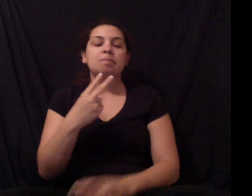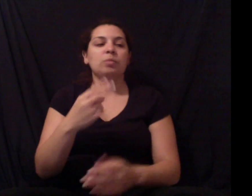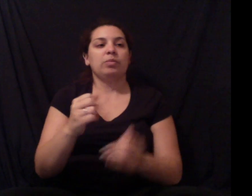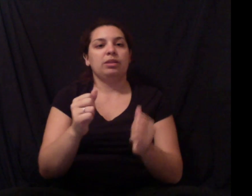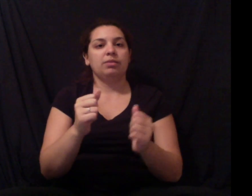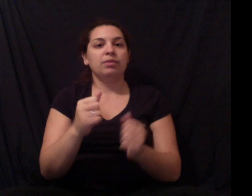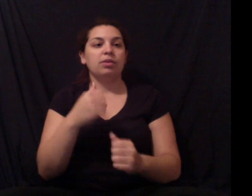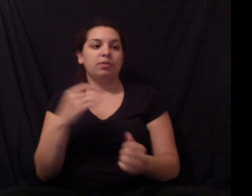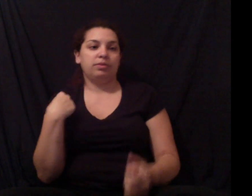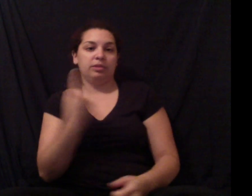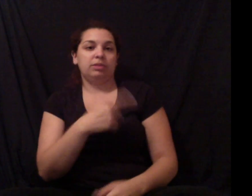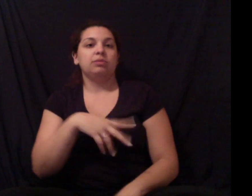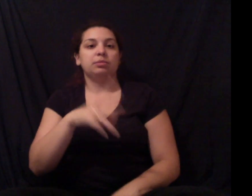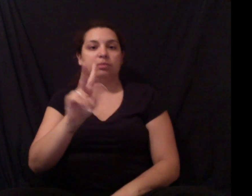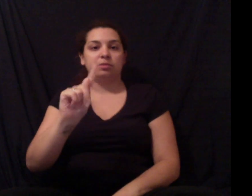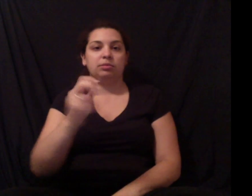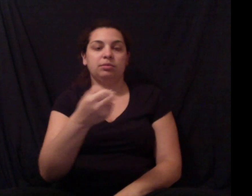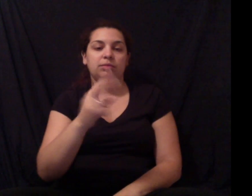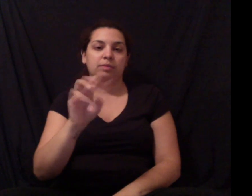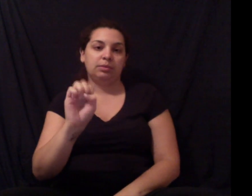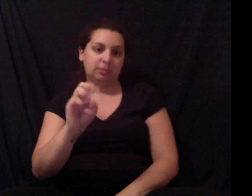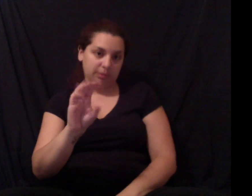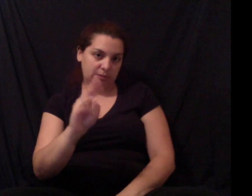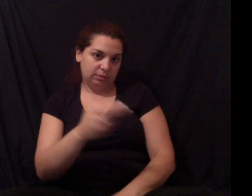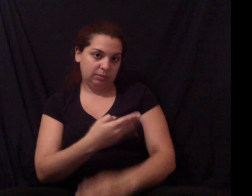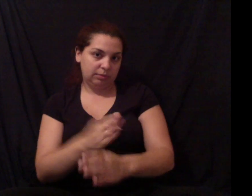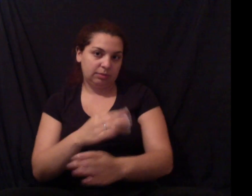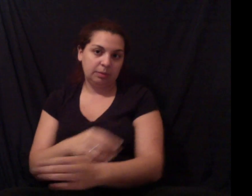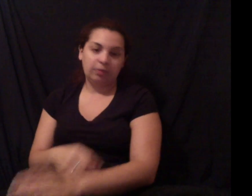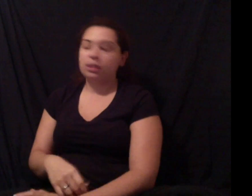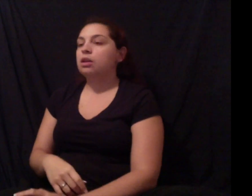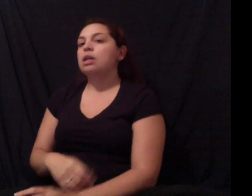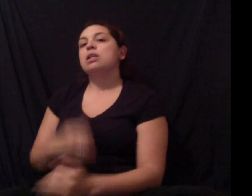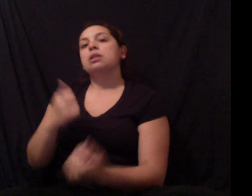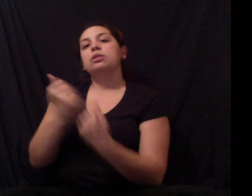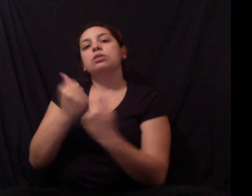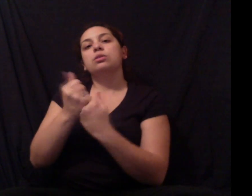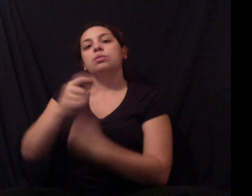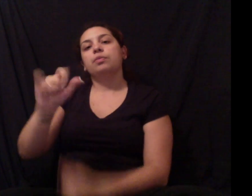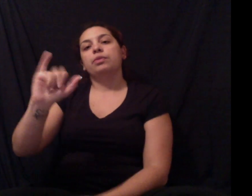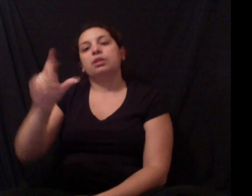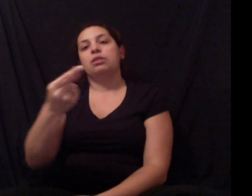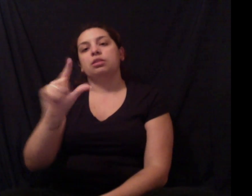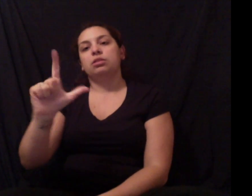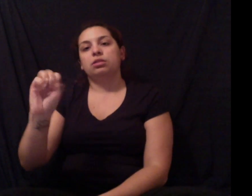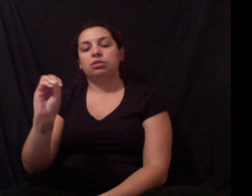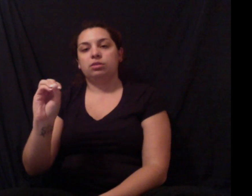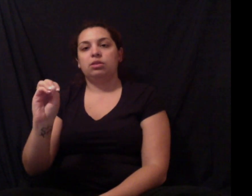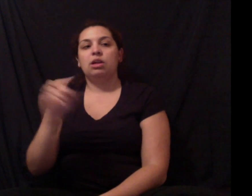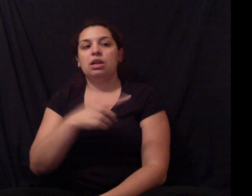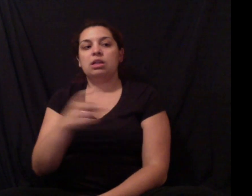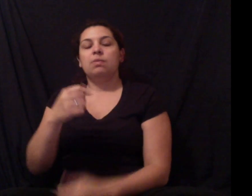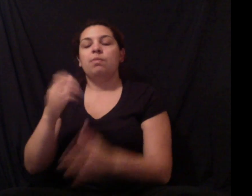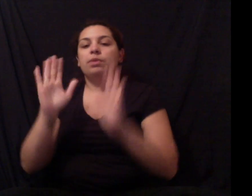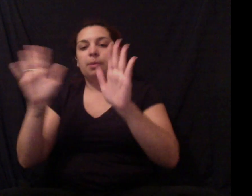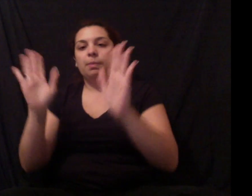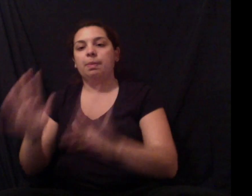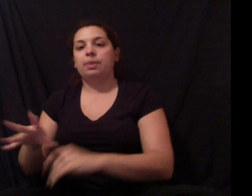This episode is also brought to you by Igloo. They made this show possible. They also make great intranet possible. It is